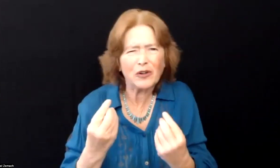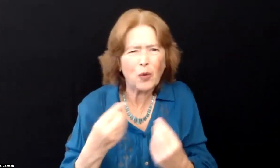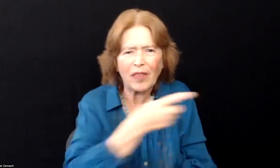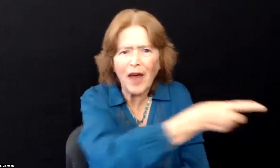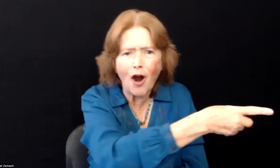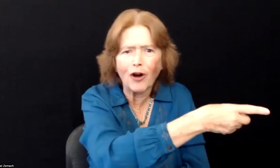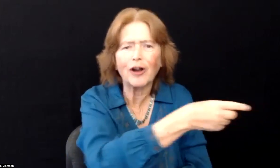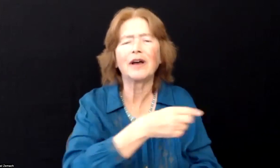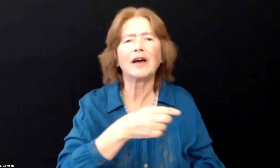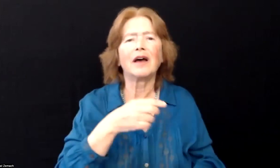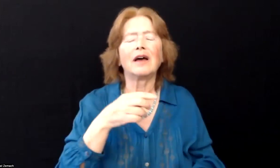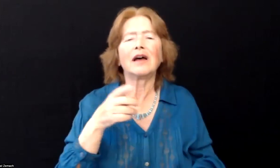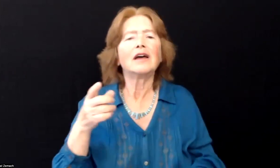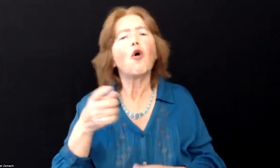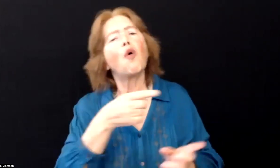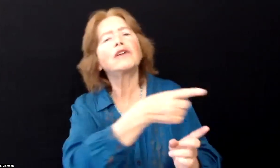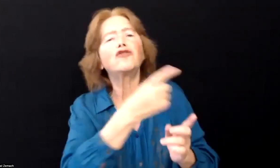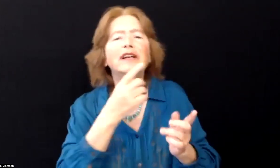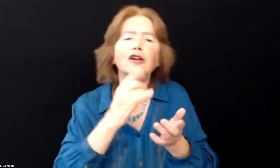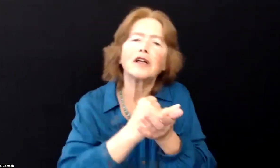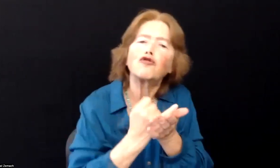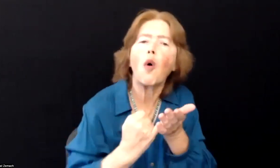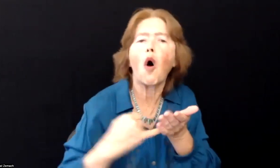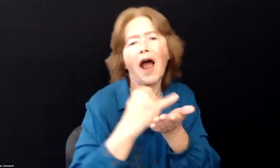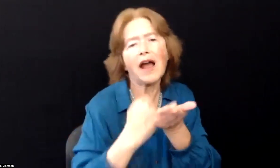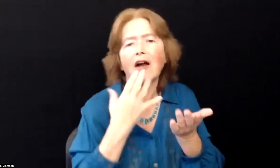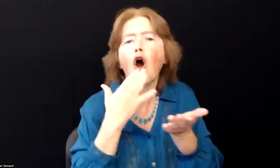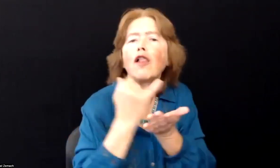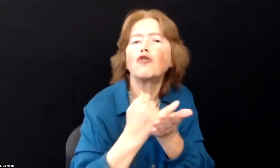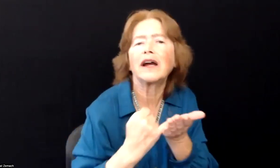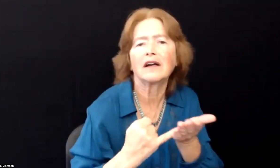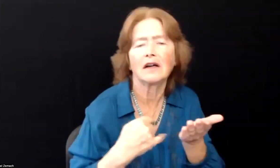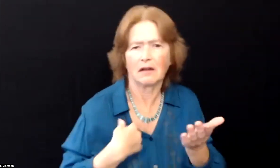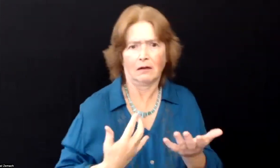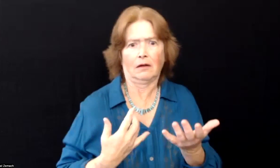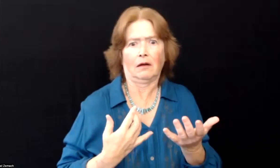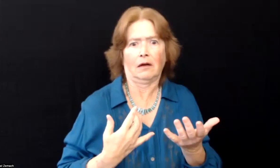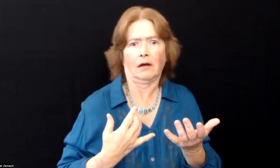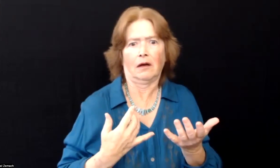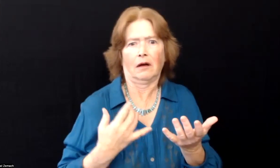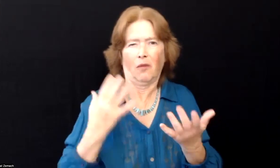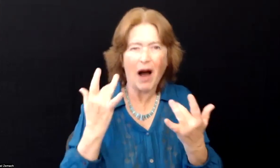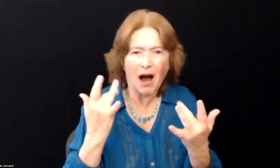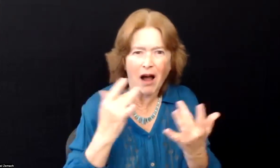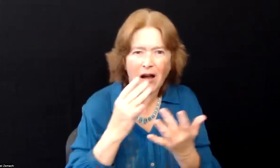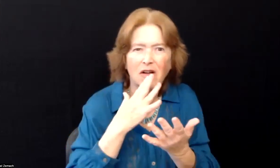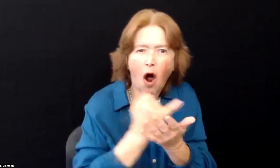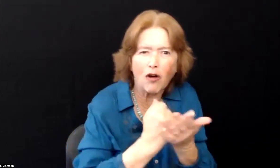doing over there?" "Oh, she's drawing, she's coloring," the teacher said. I said, "Why is she